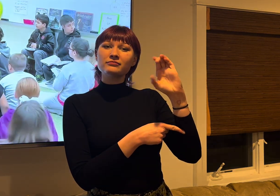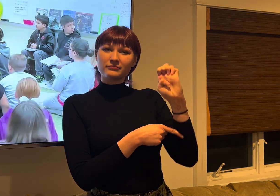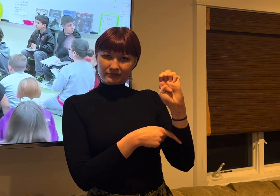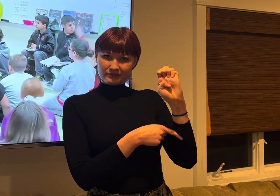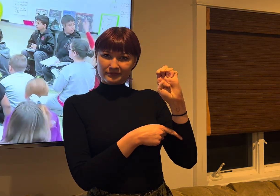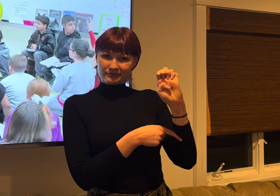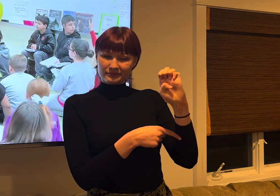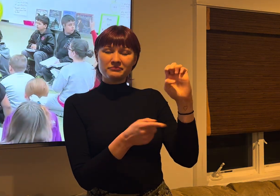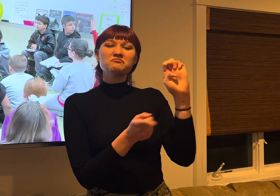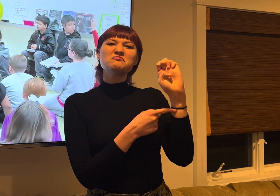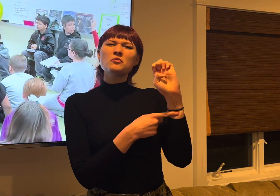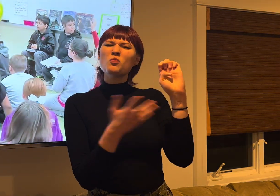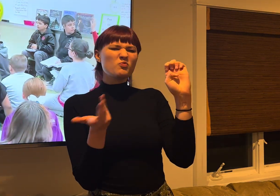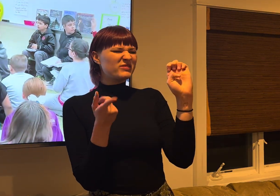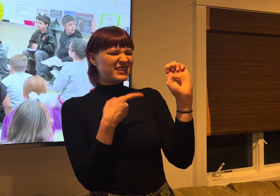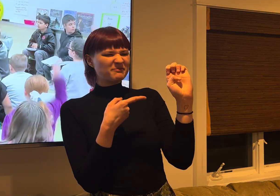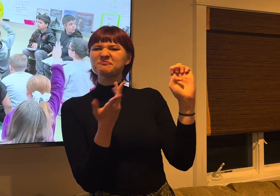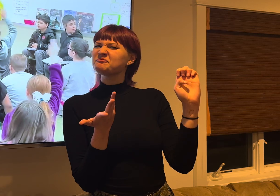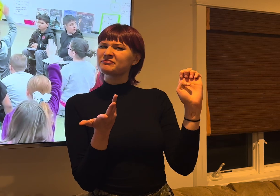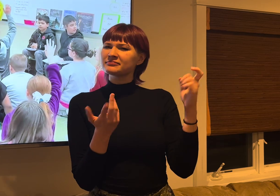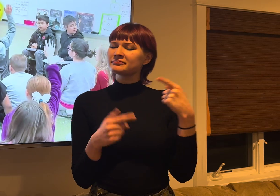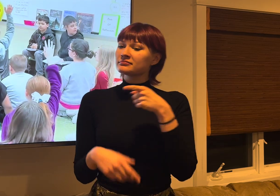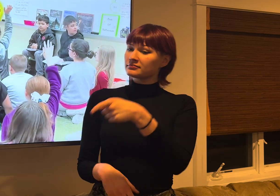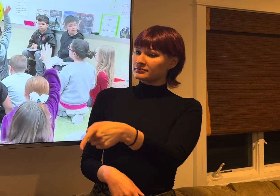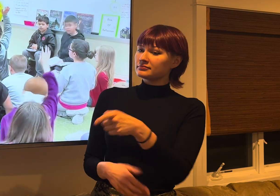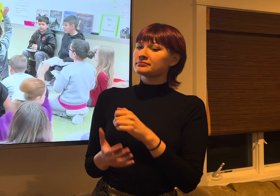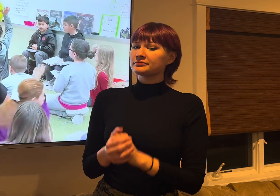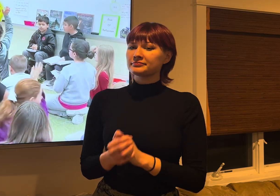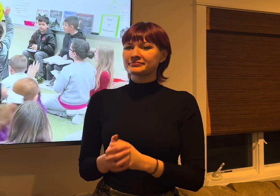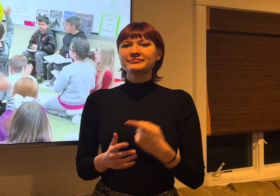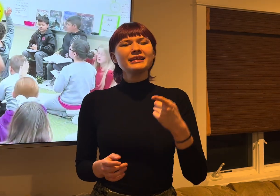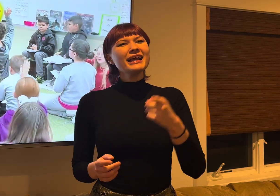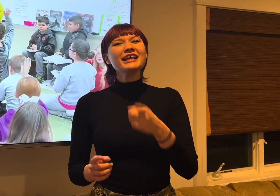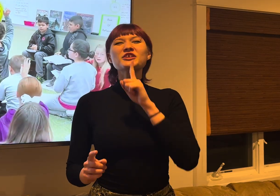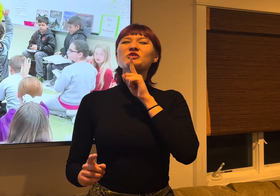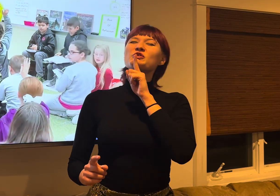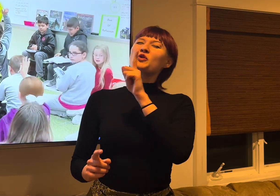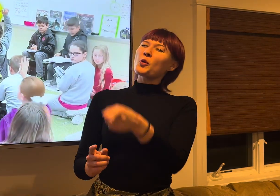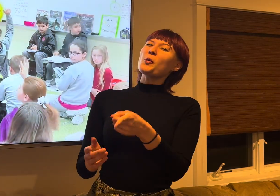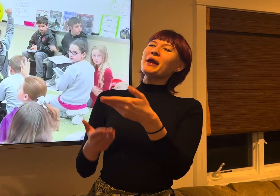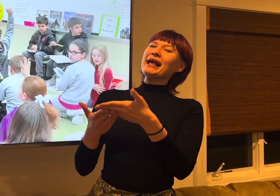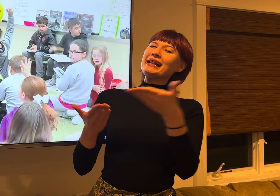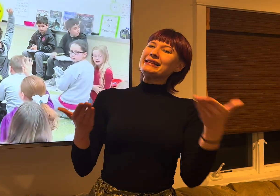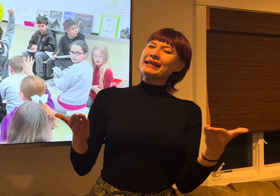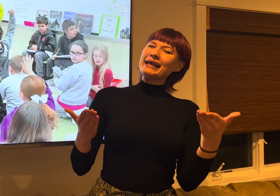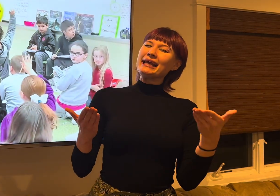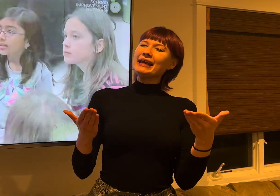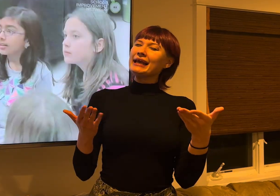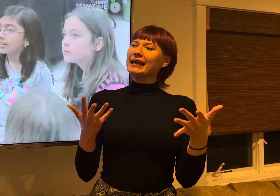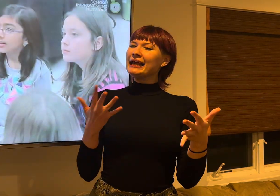thing, or are they the real thing, or are they copy? Elaborate more. You're on the right track.